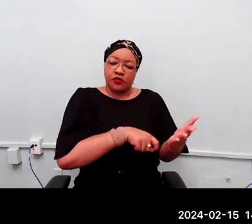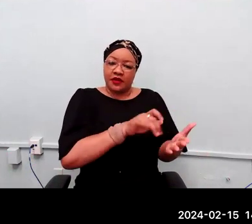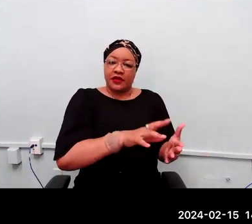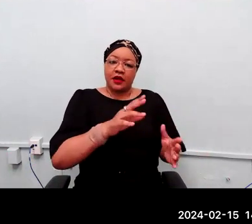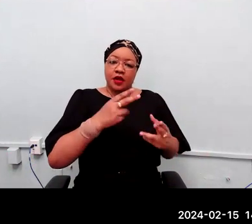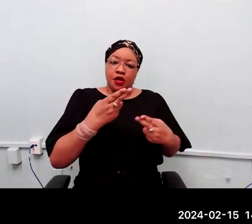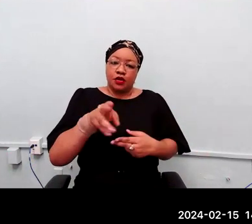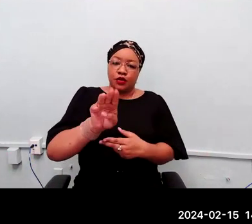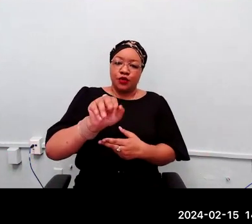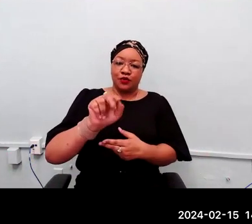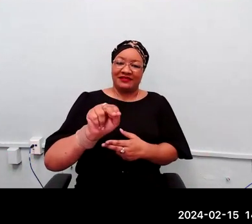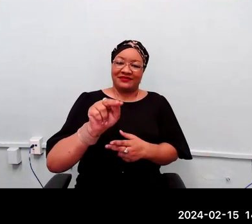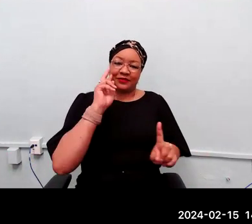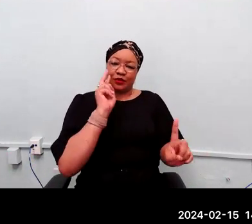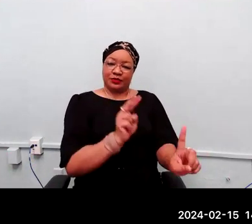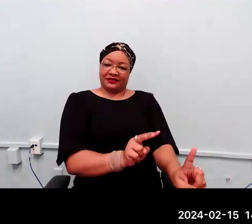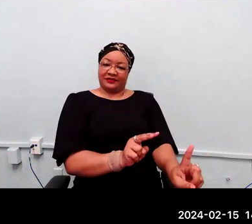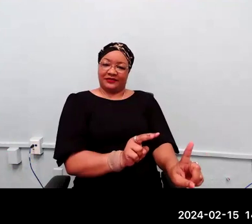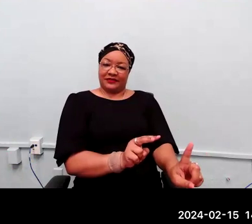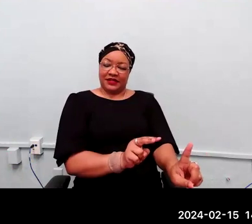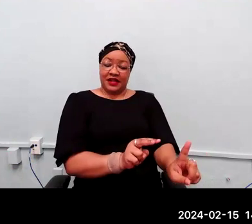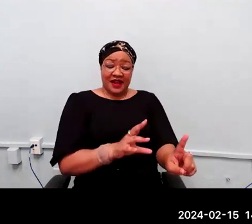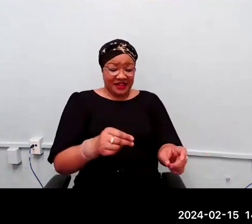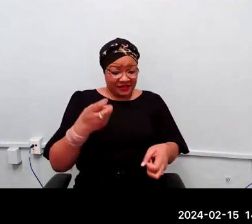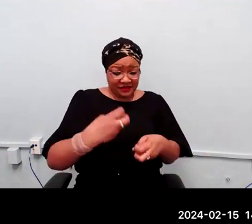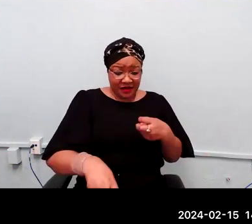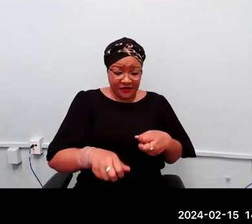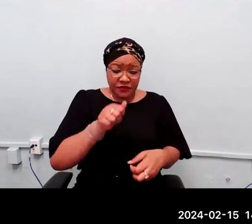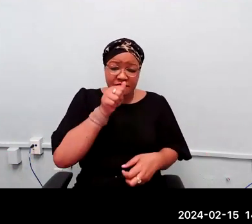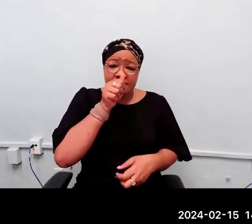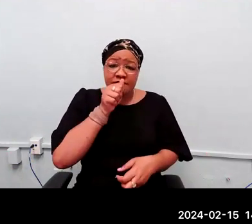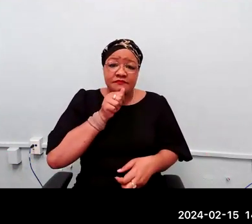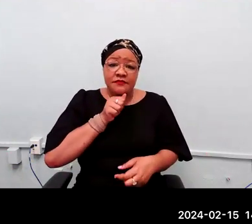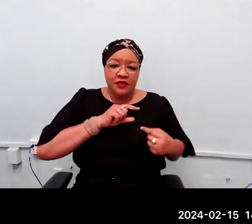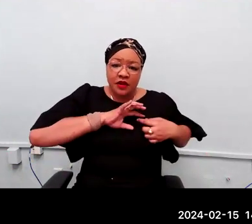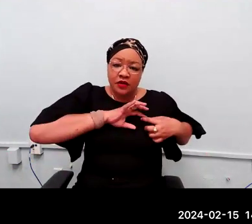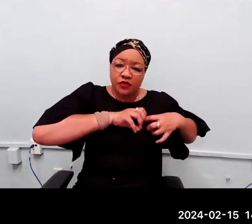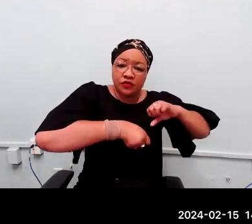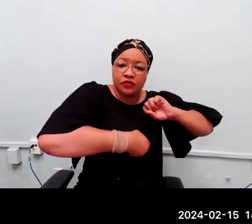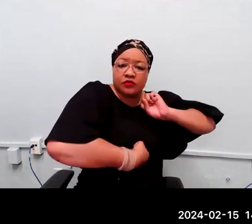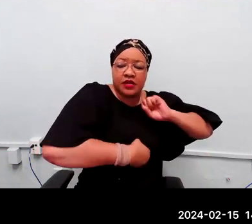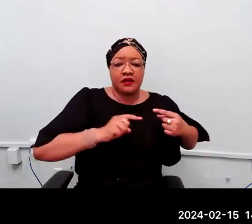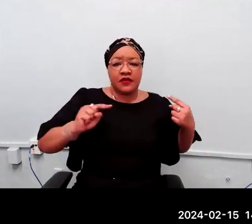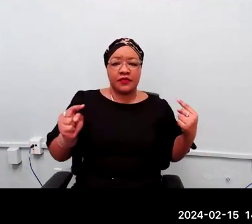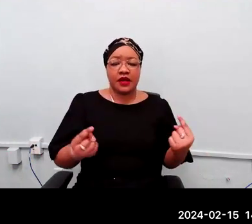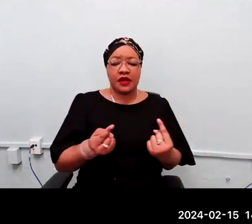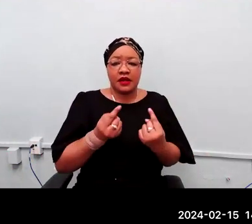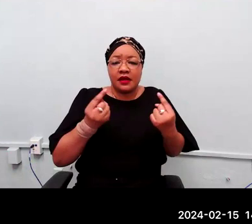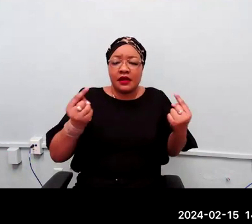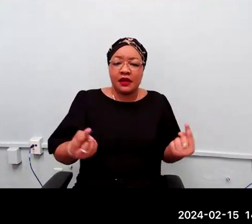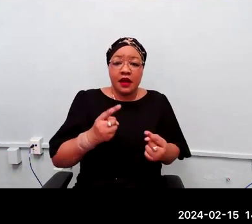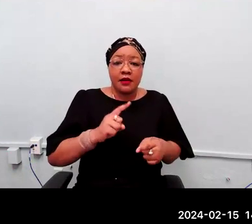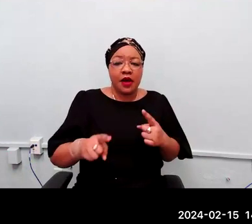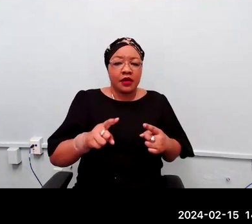right? The grief and the pain. But it feels really important that we not just move to an